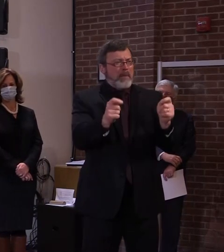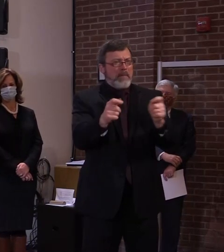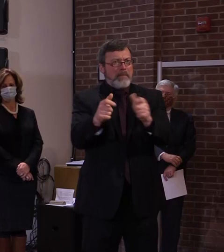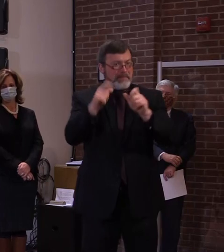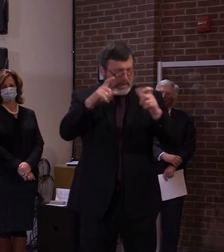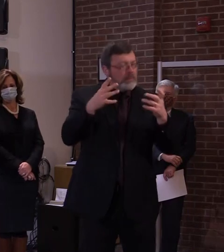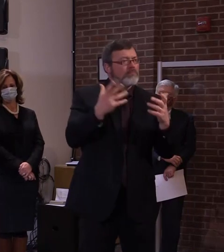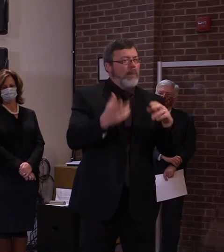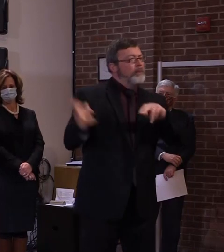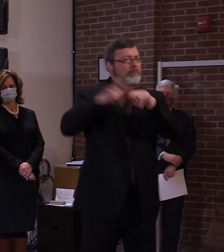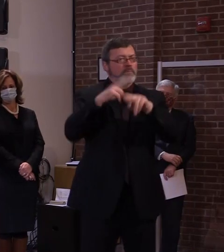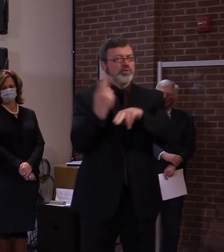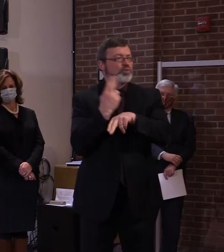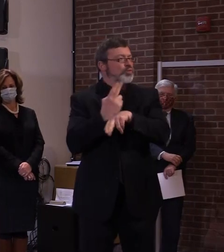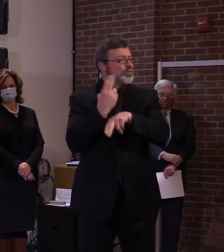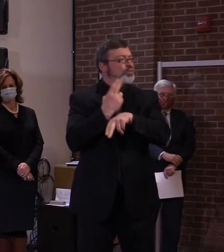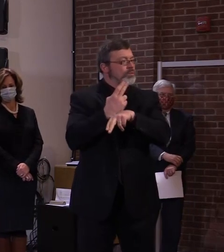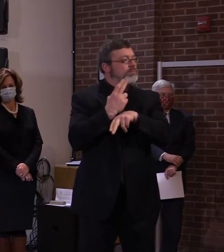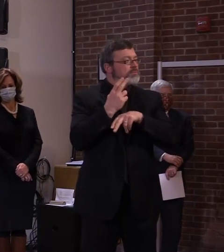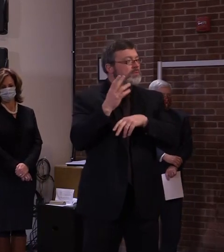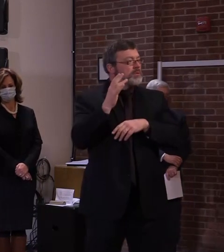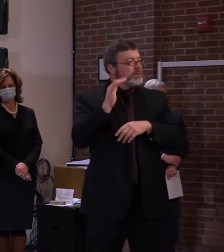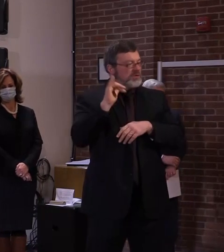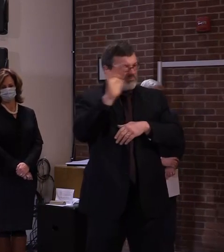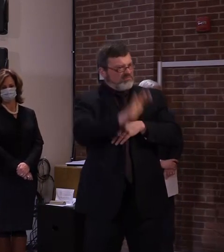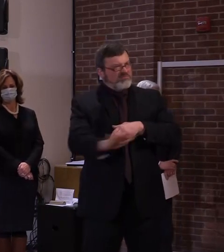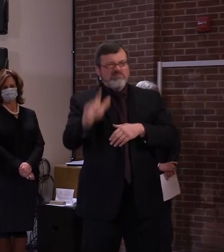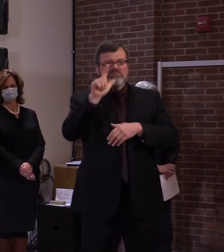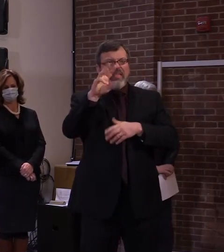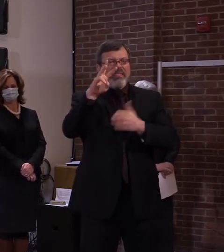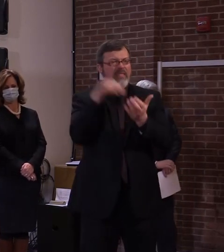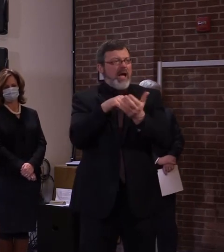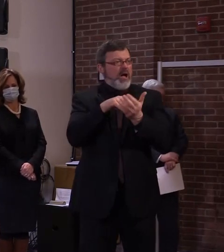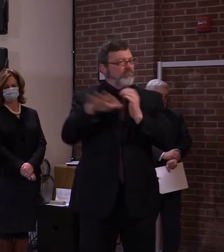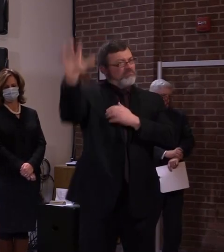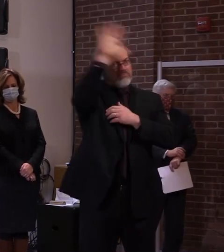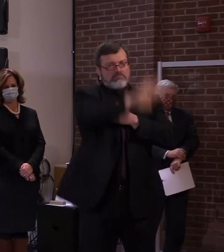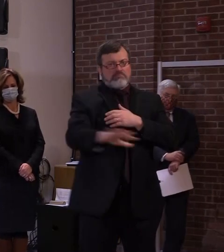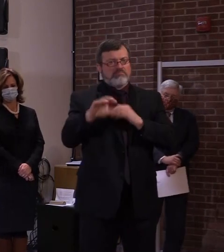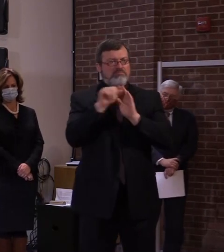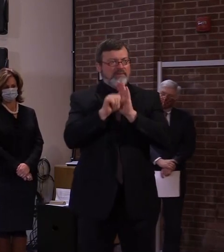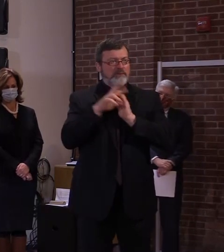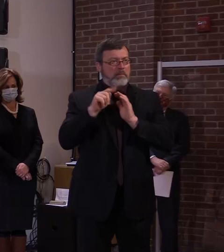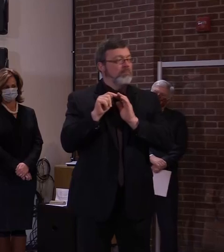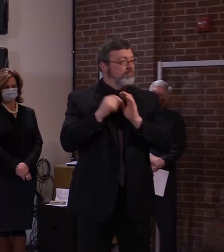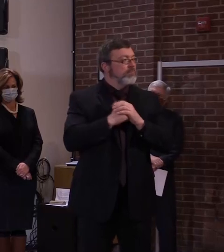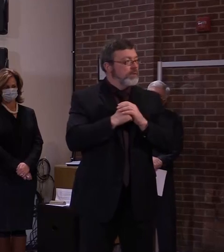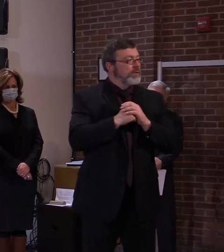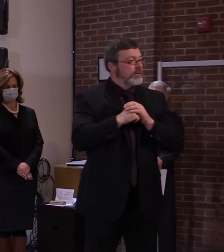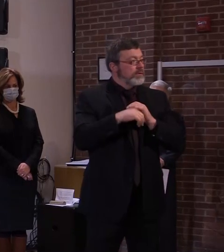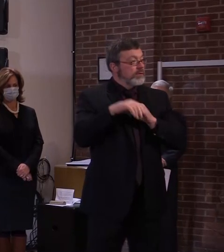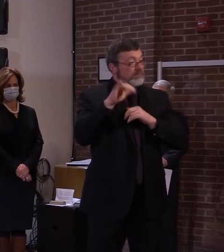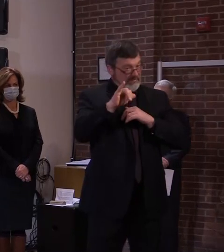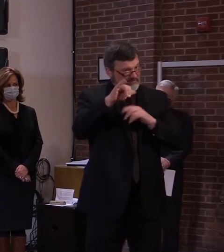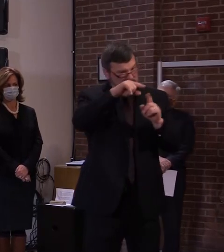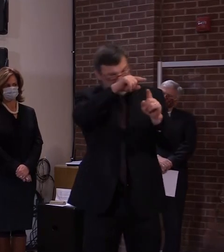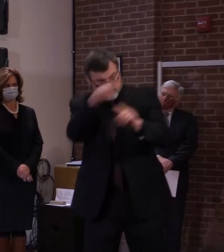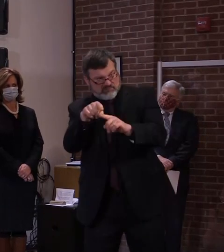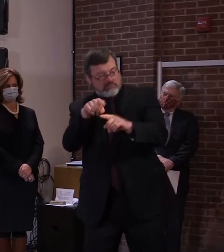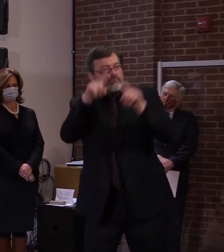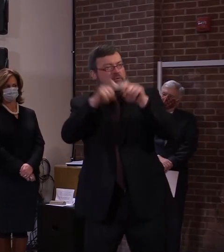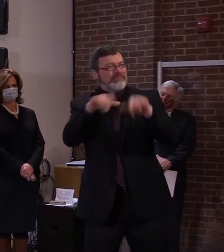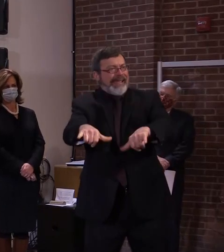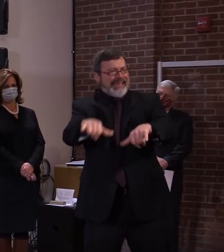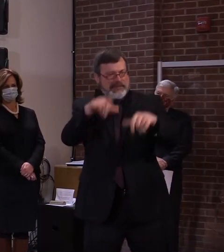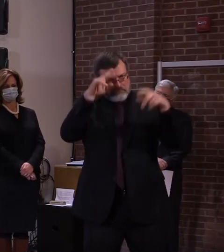under 26,000 tests and test to stay, which is impressive. Test to stay has been very successful in our schools, both